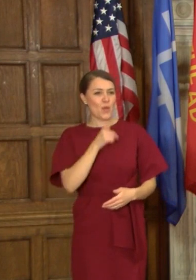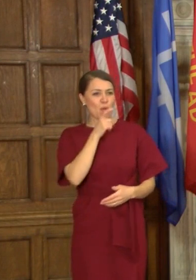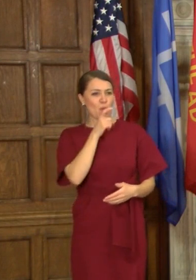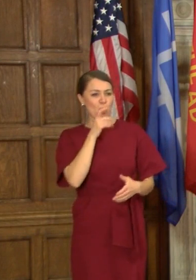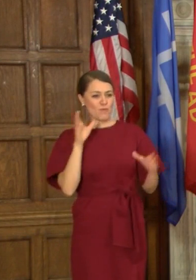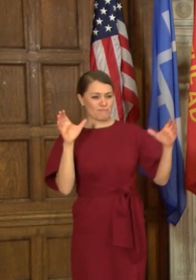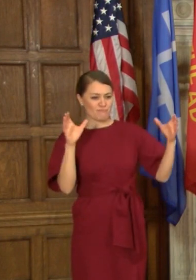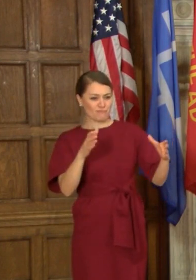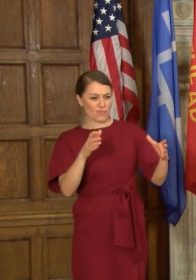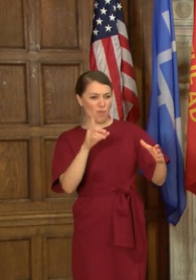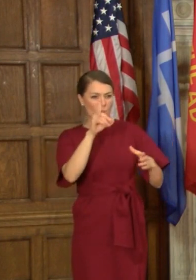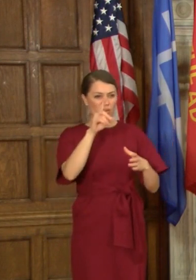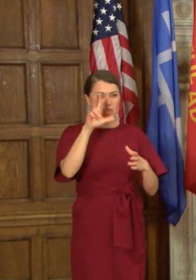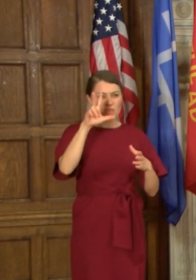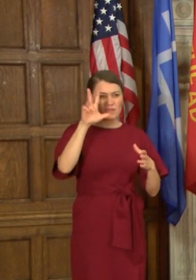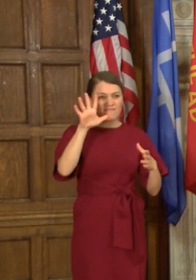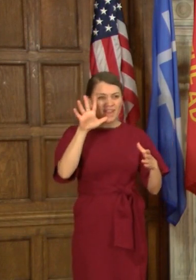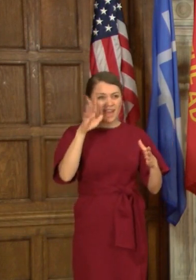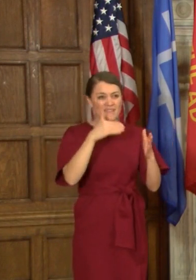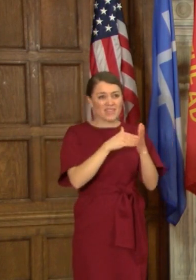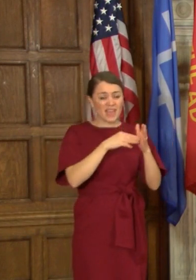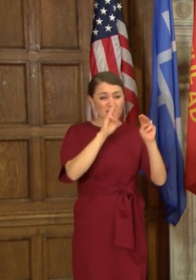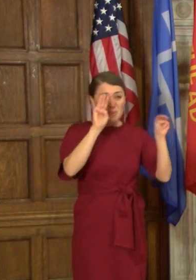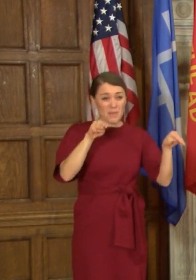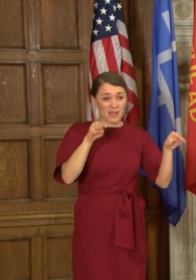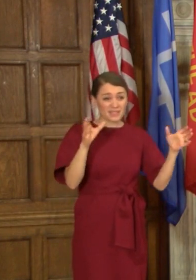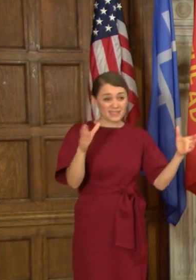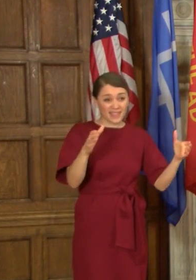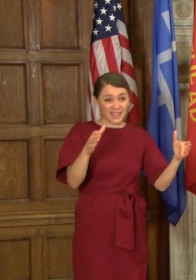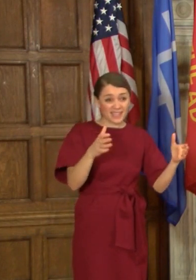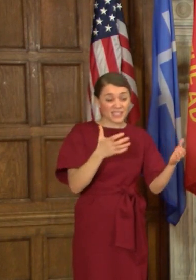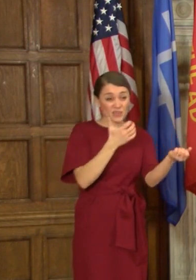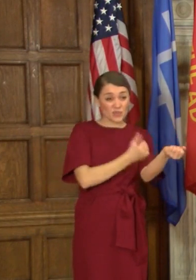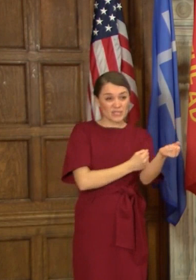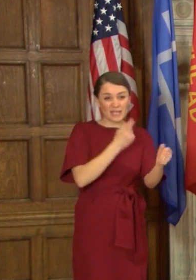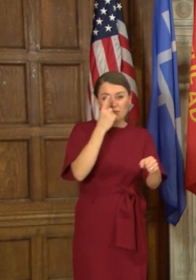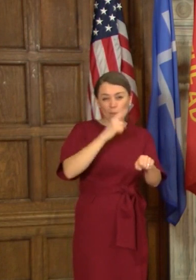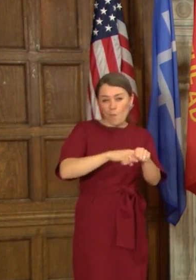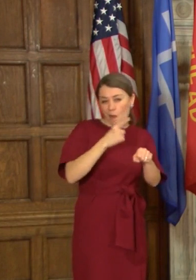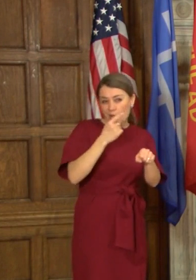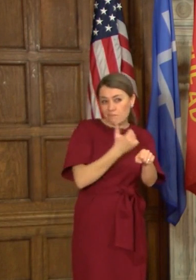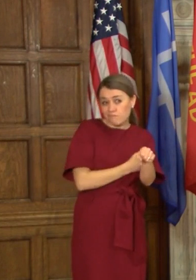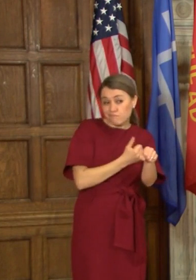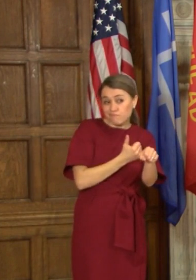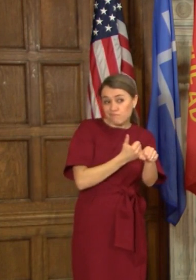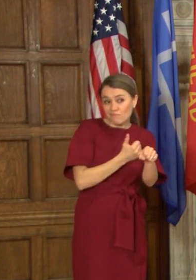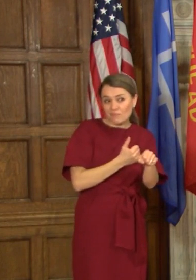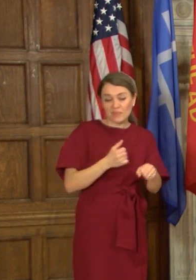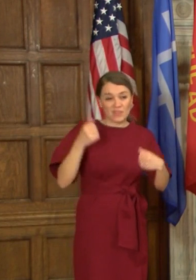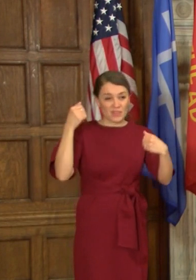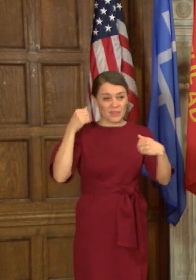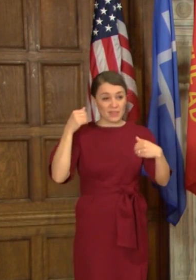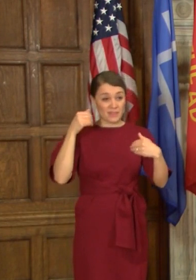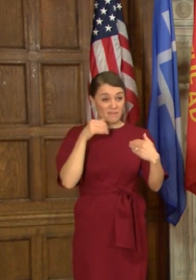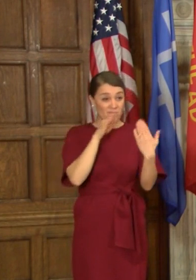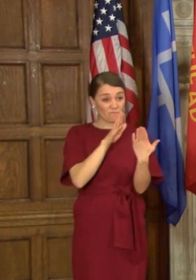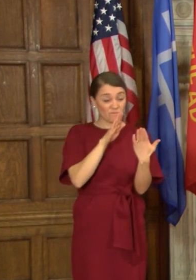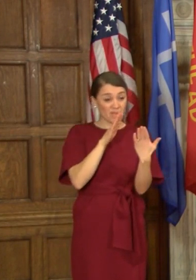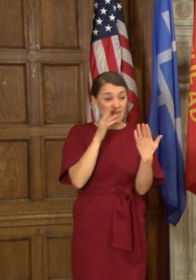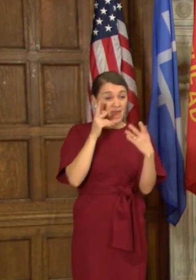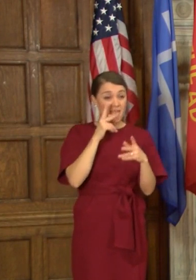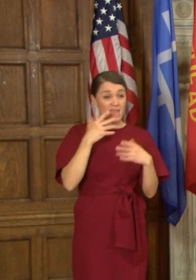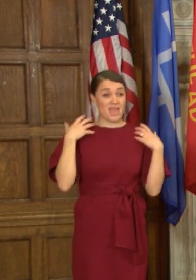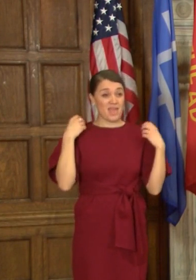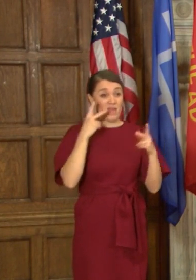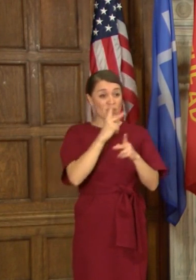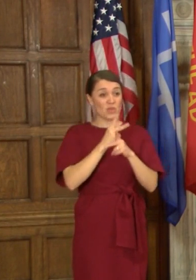among the 135,000 Montanans who have received at least one dose? There are frontline healthcare workers who have been treating